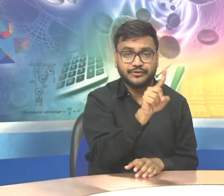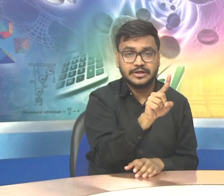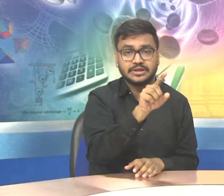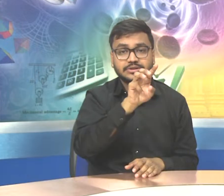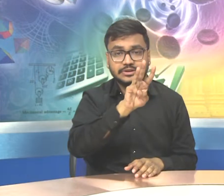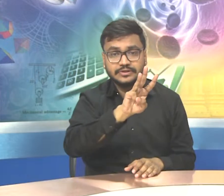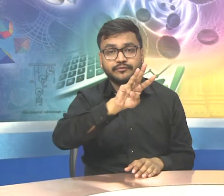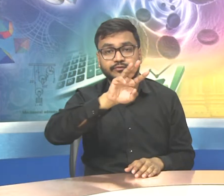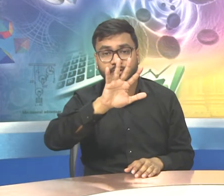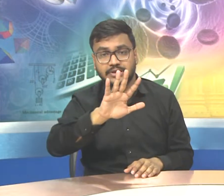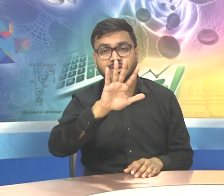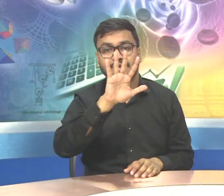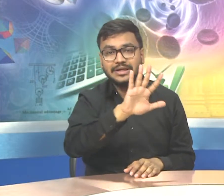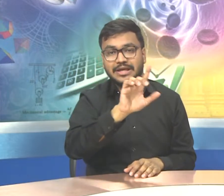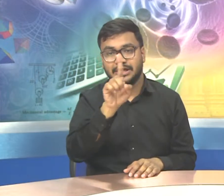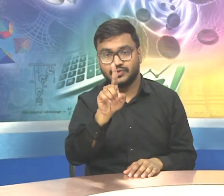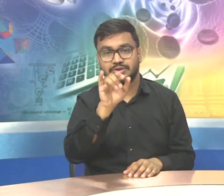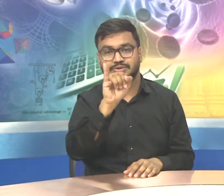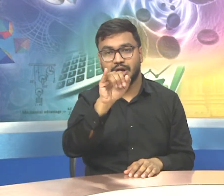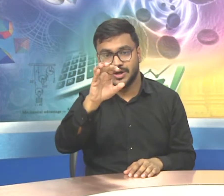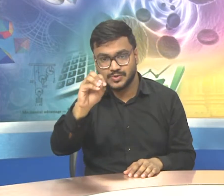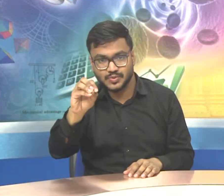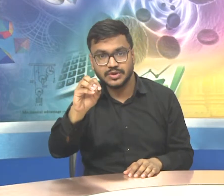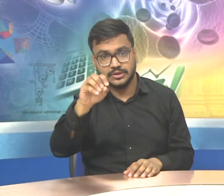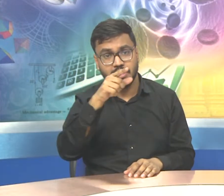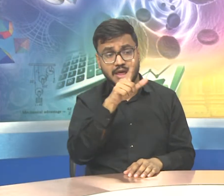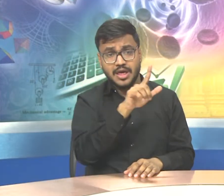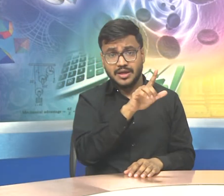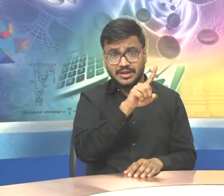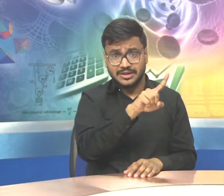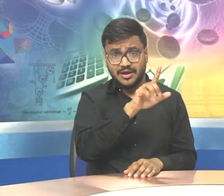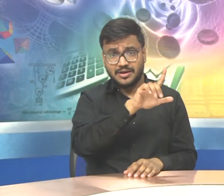let us suppose that population of Punjab